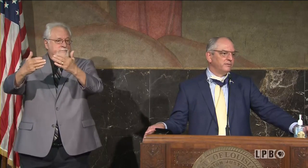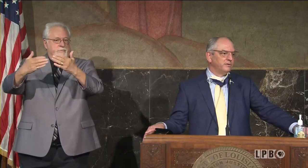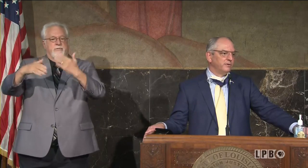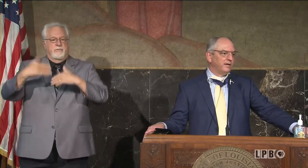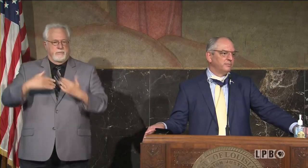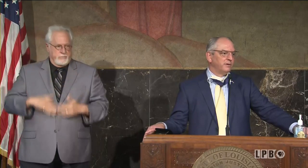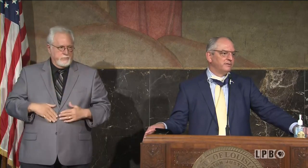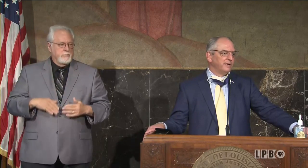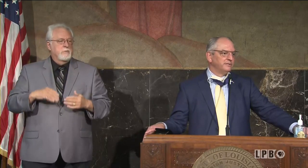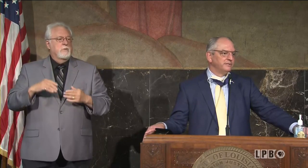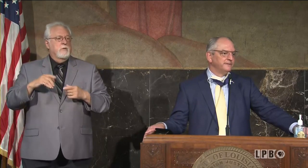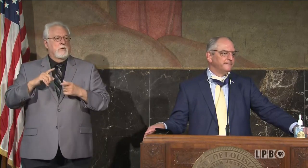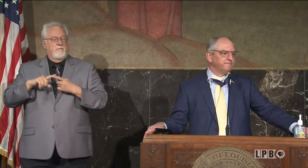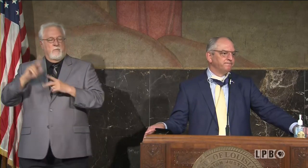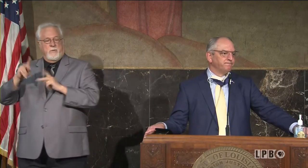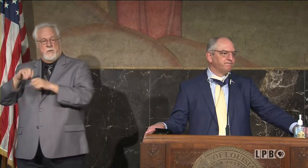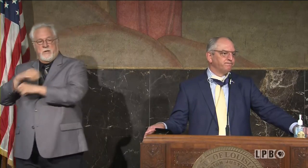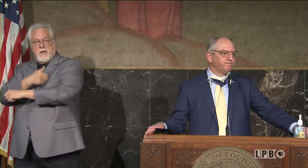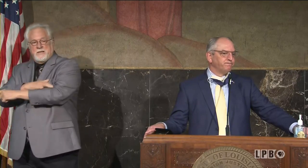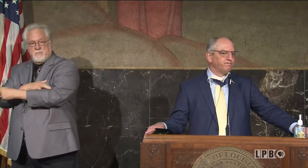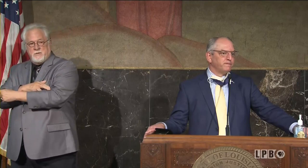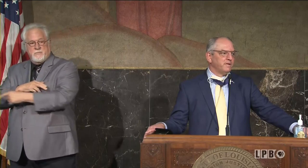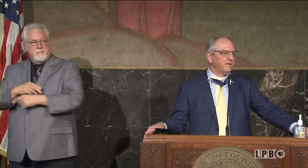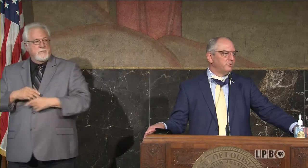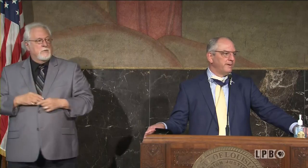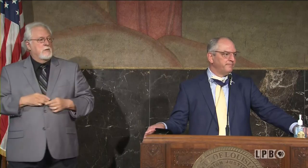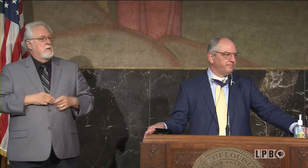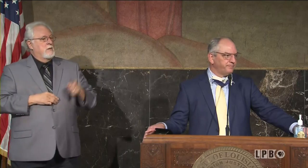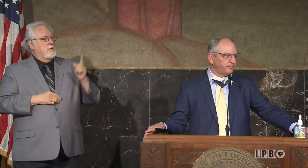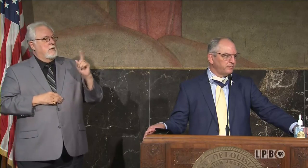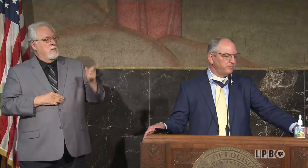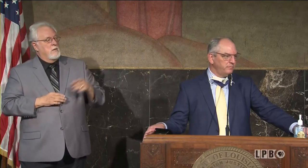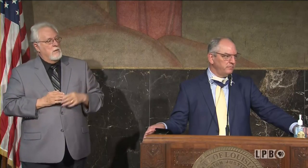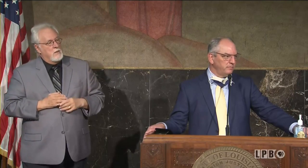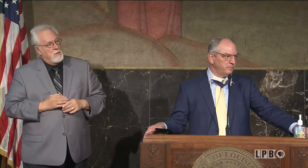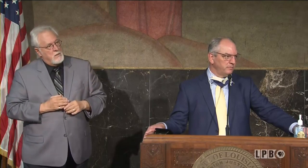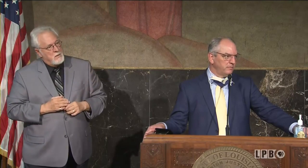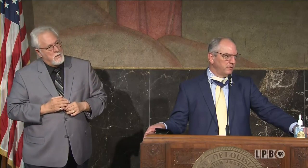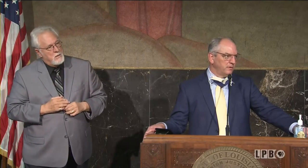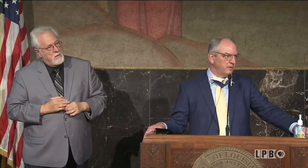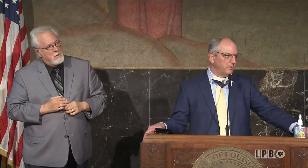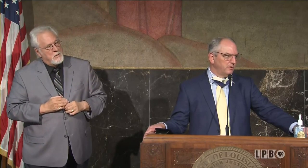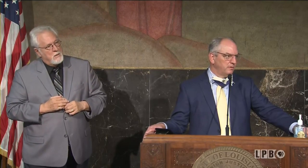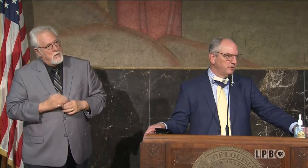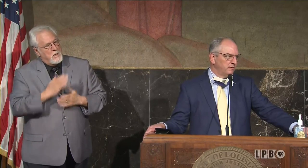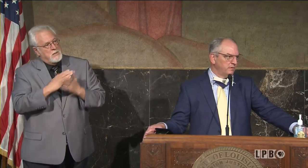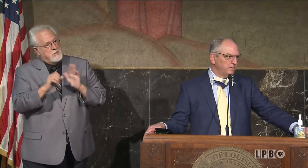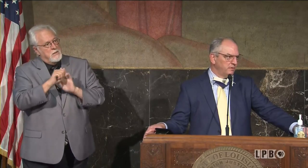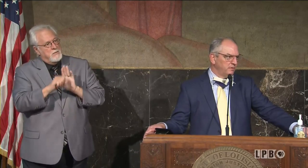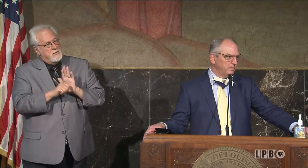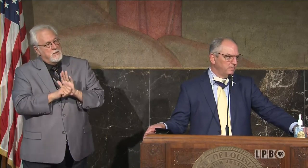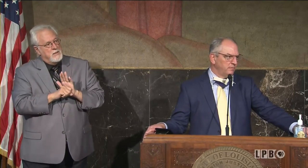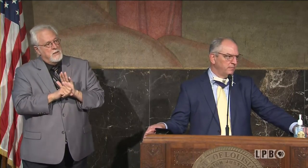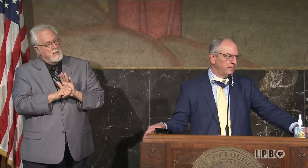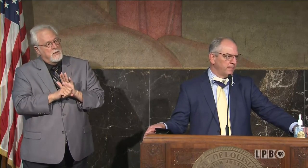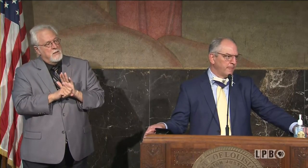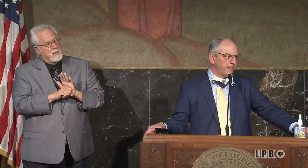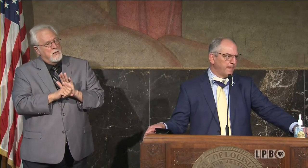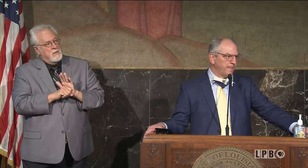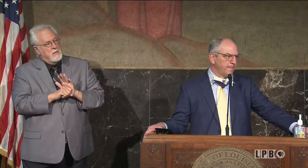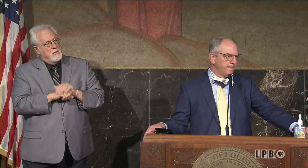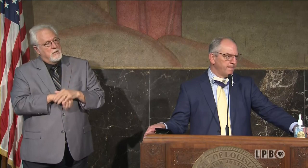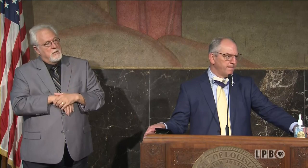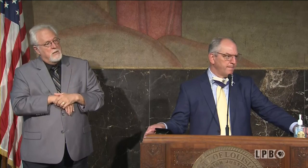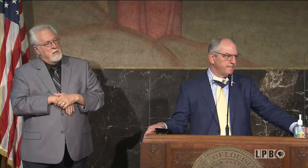to hospitalizations. Yes, ma'am. In some states now, we're seeing concerns